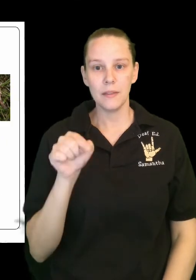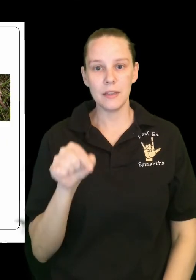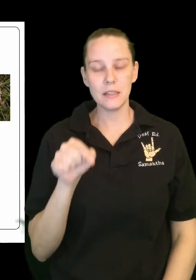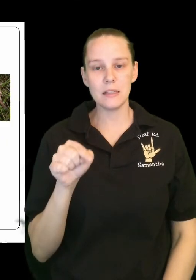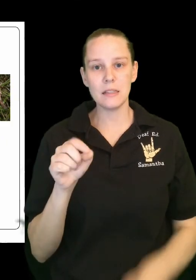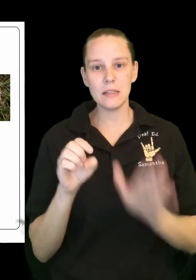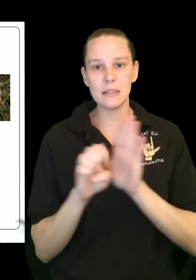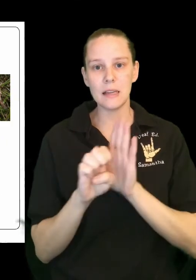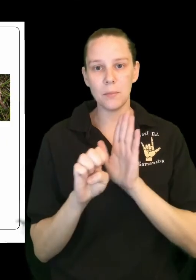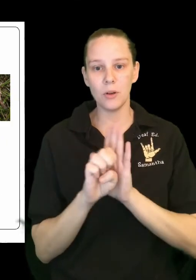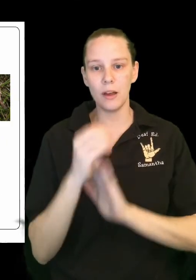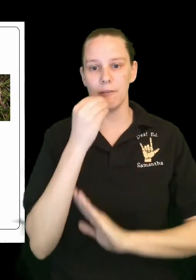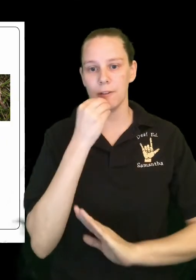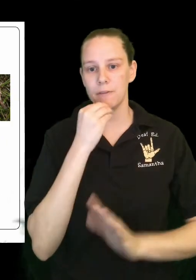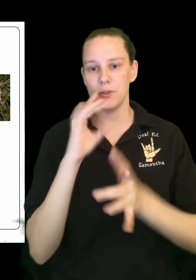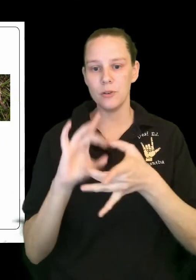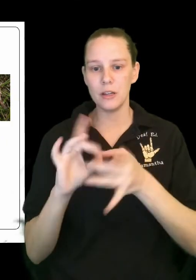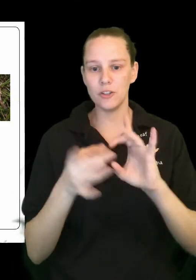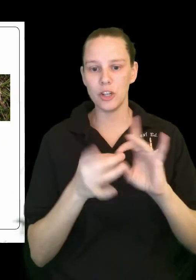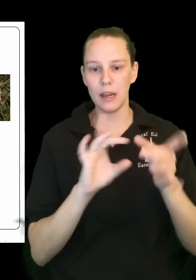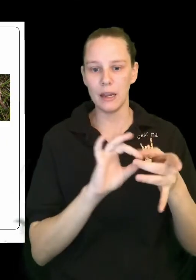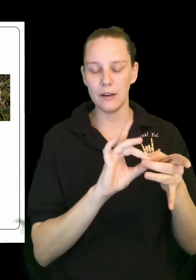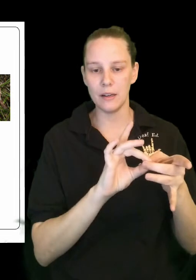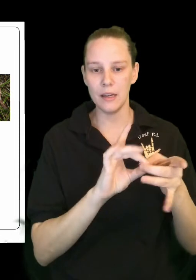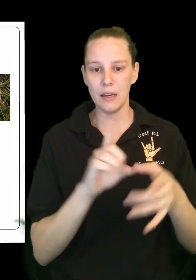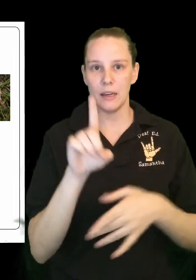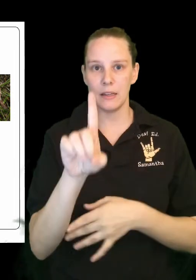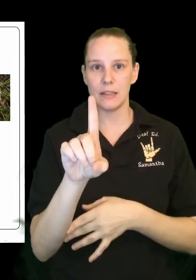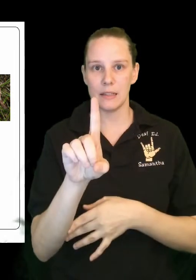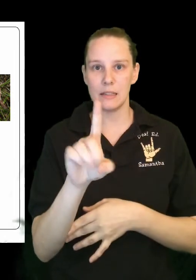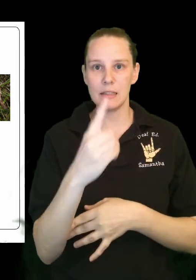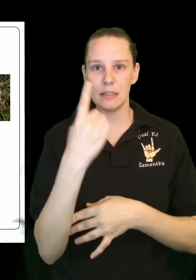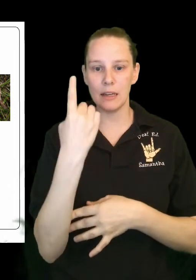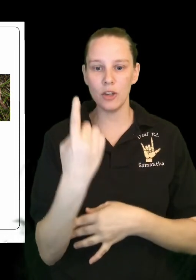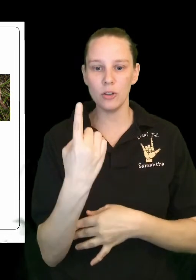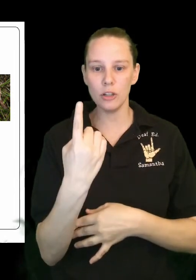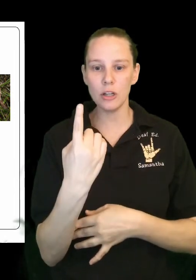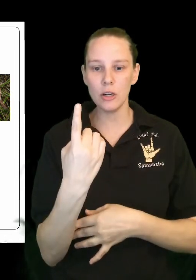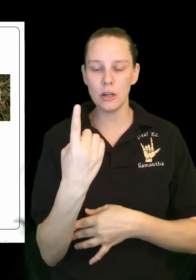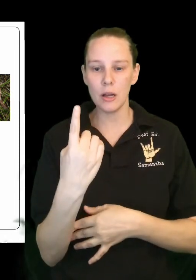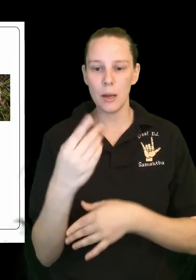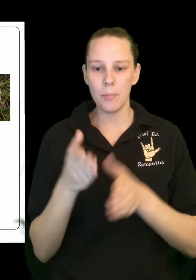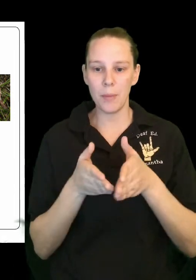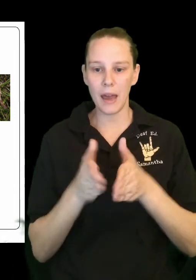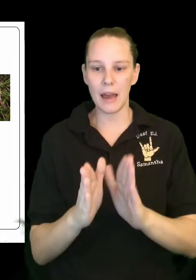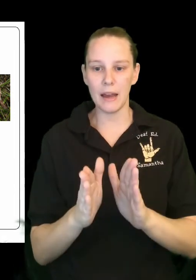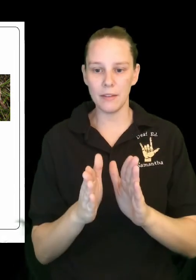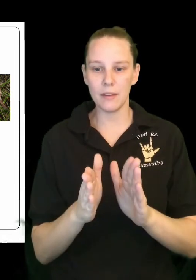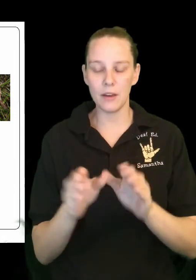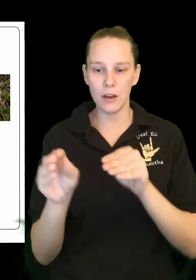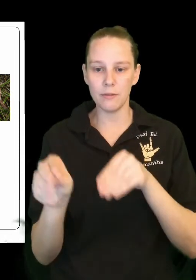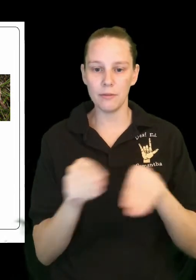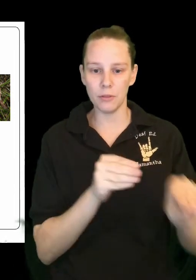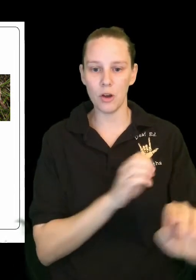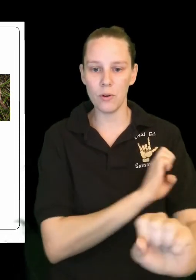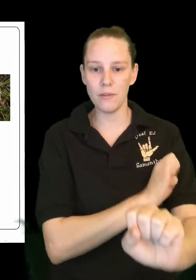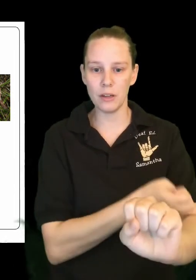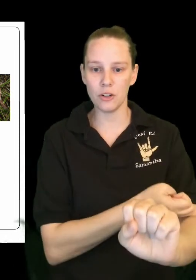This is an example of a food chain. It is a singular path of flow of